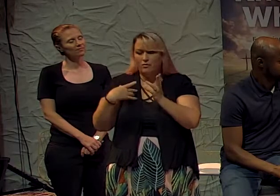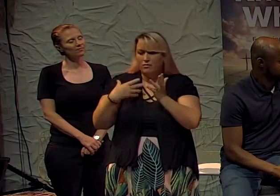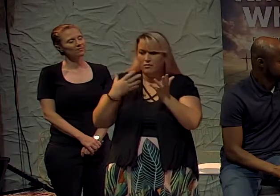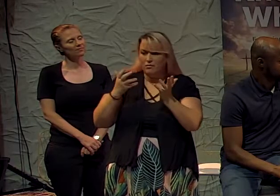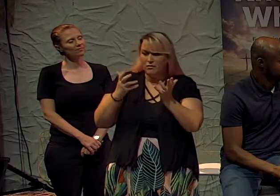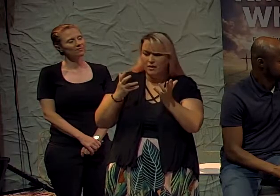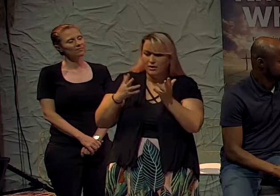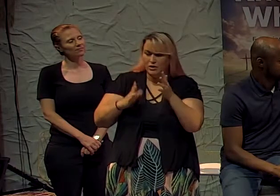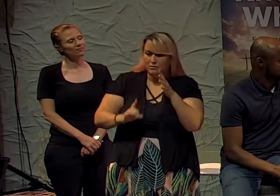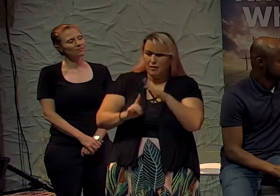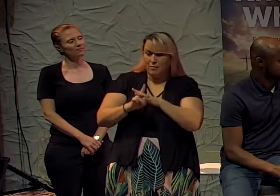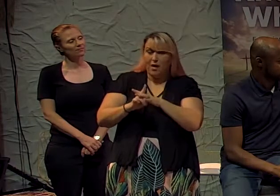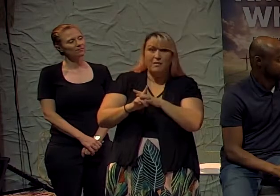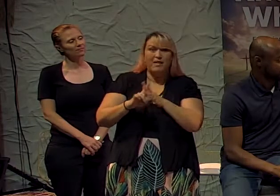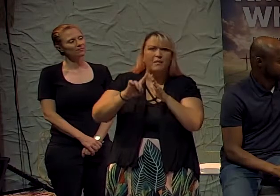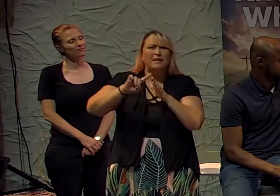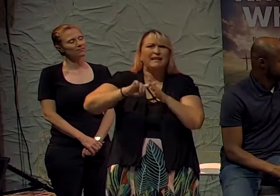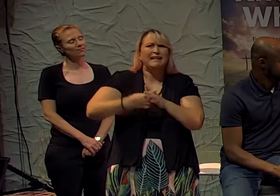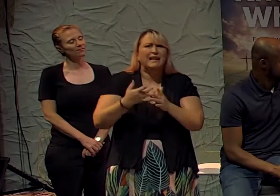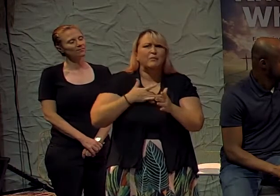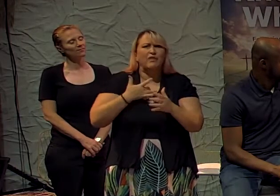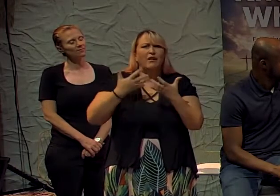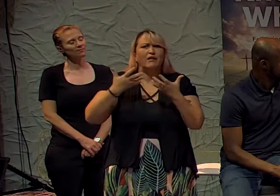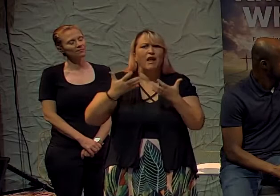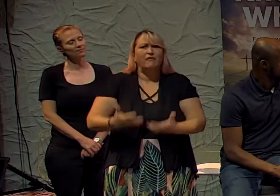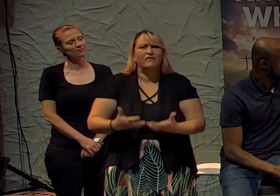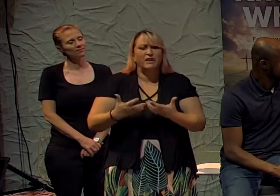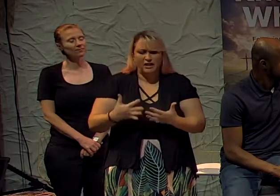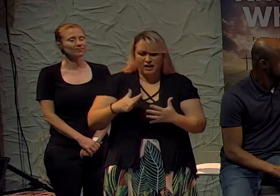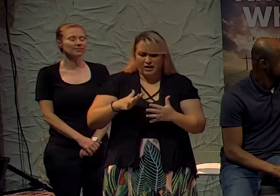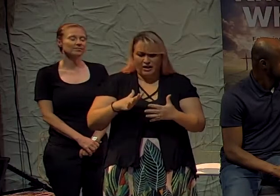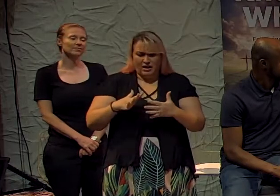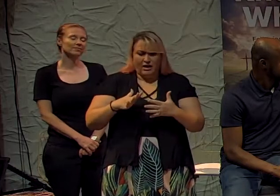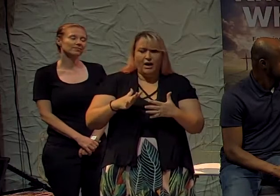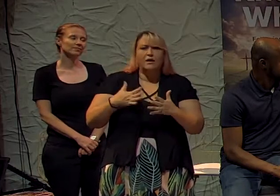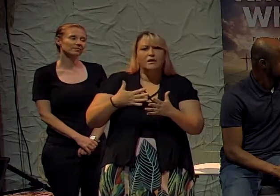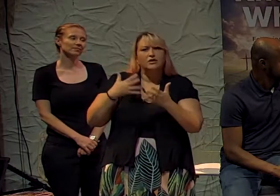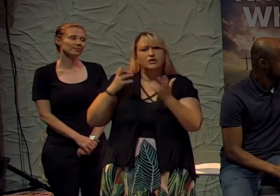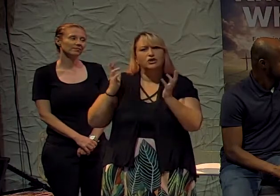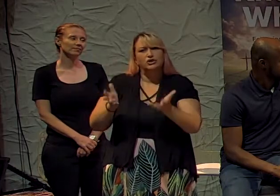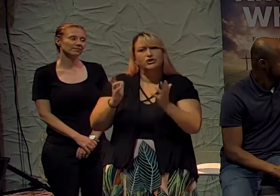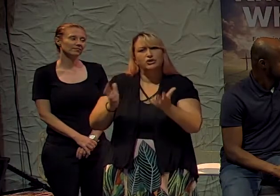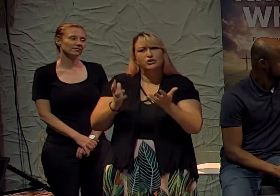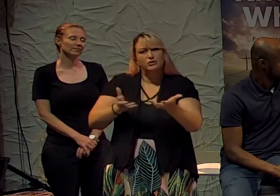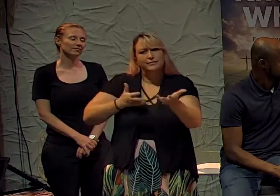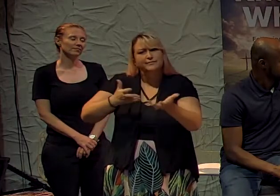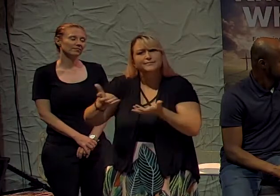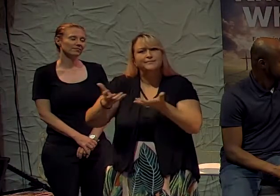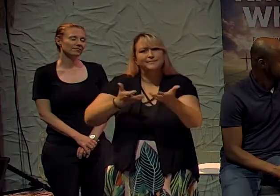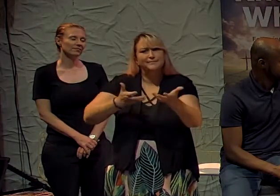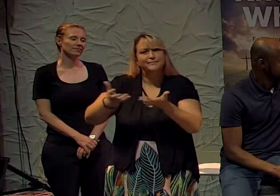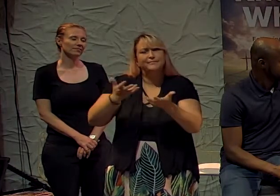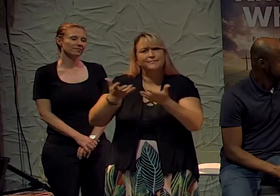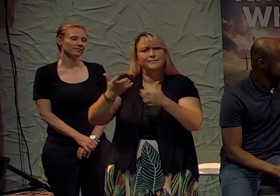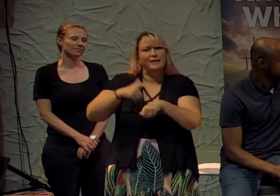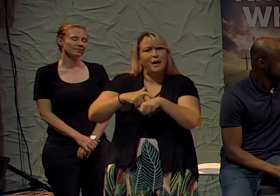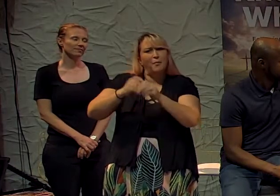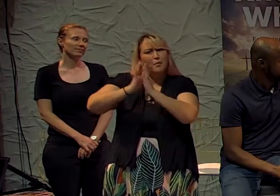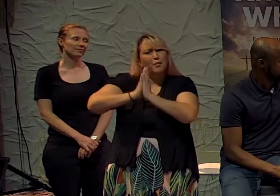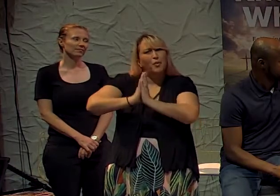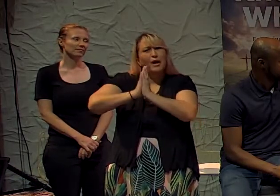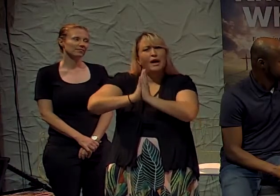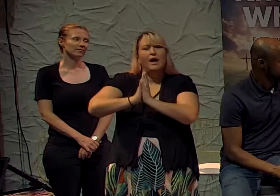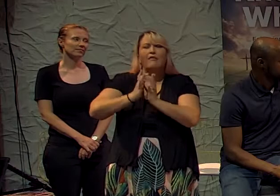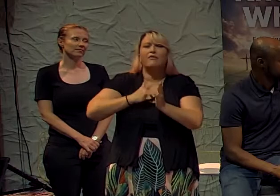just felt heavy, but after that, literally after just talking about it and having a time to pray,